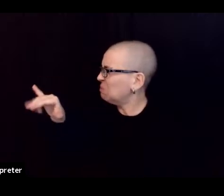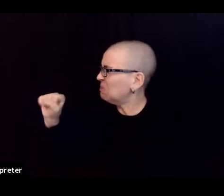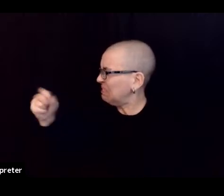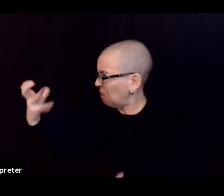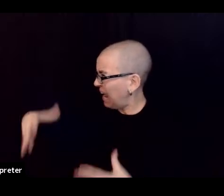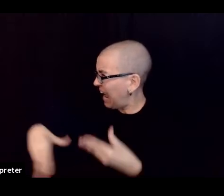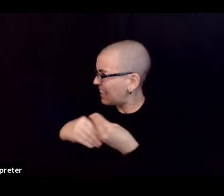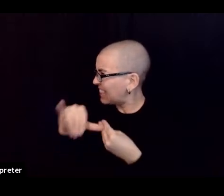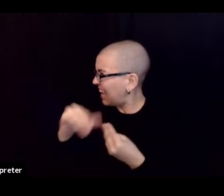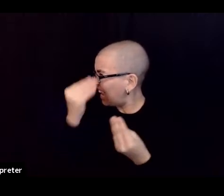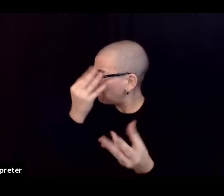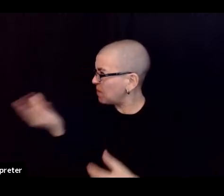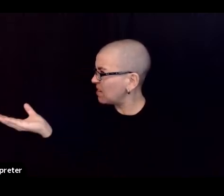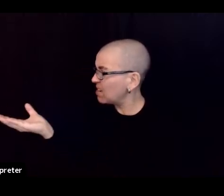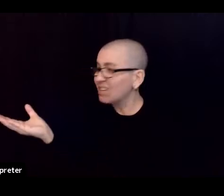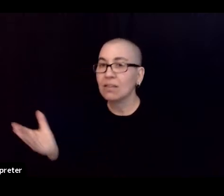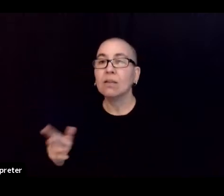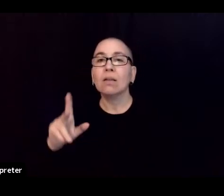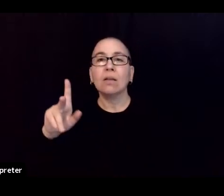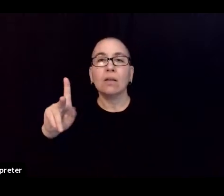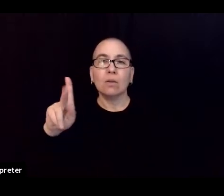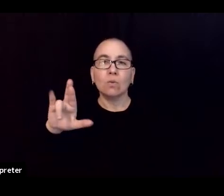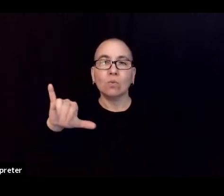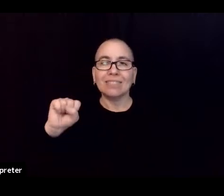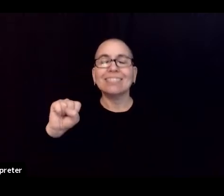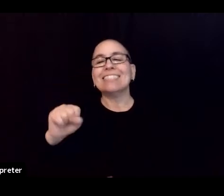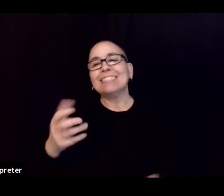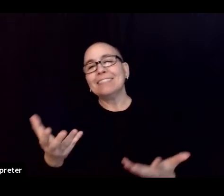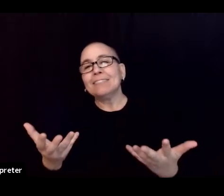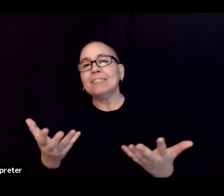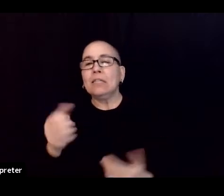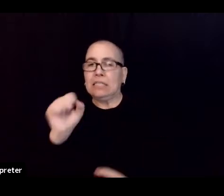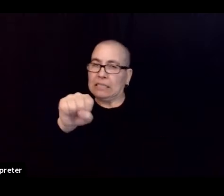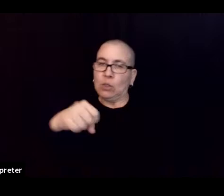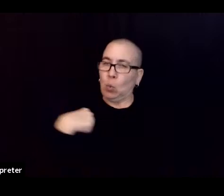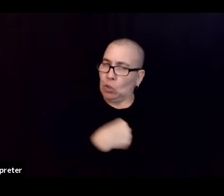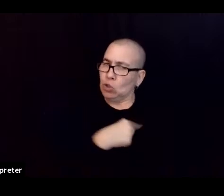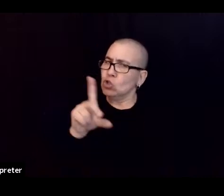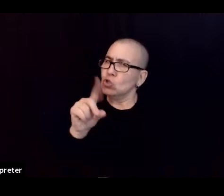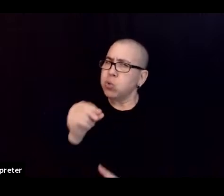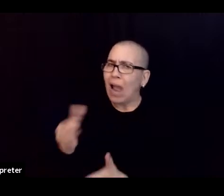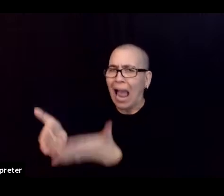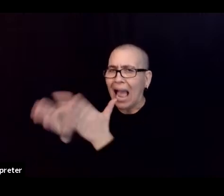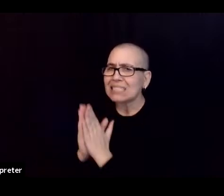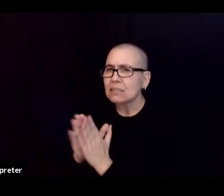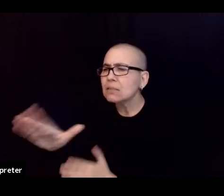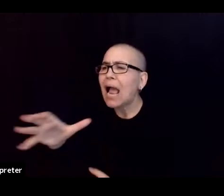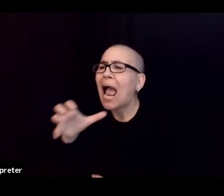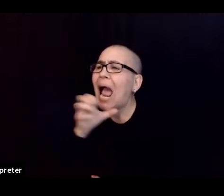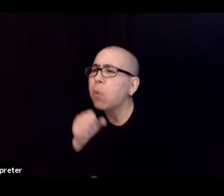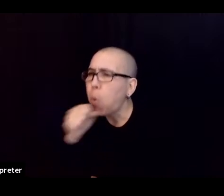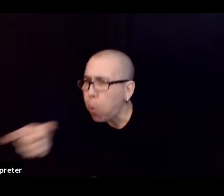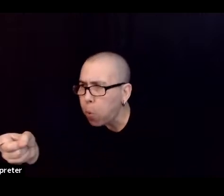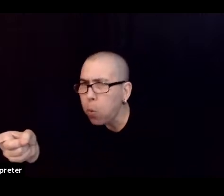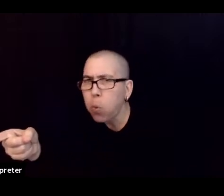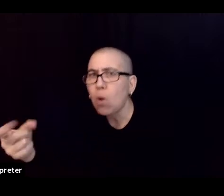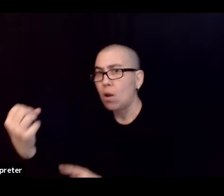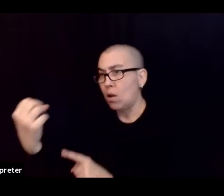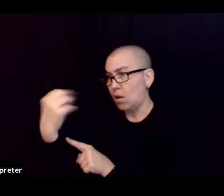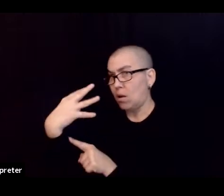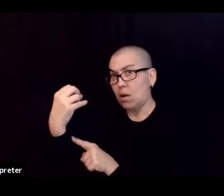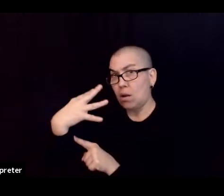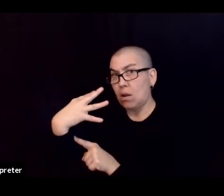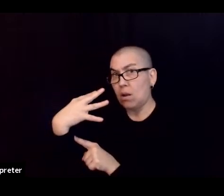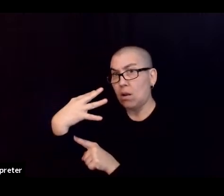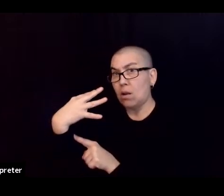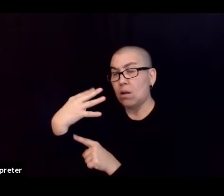to state their age, and that's a way that partners who may not be familiar with the patients can check to